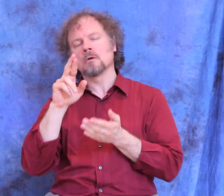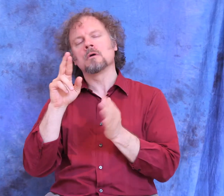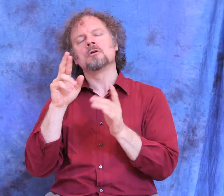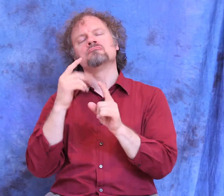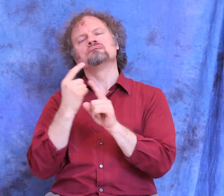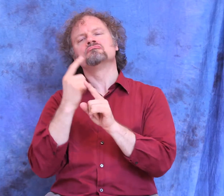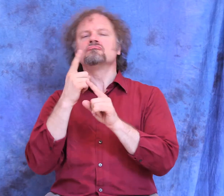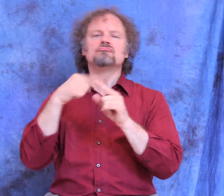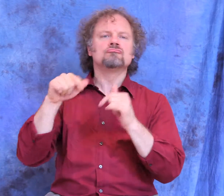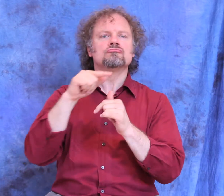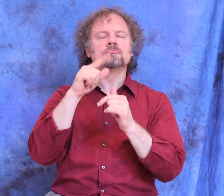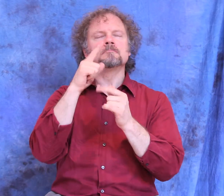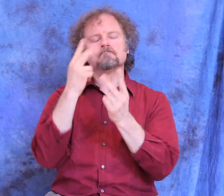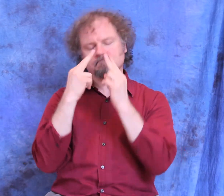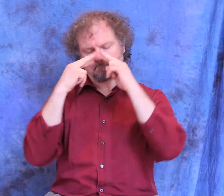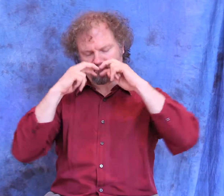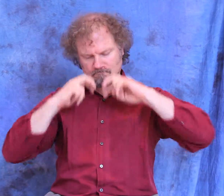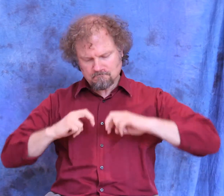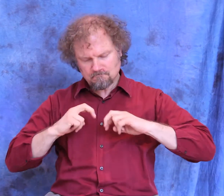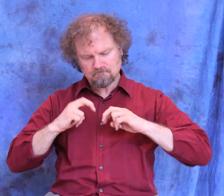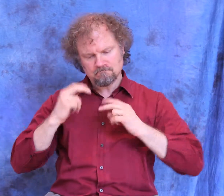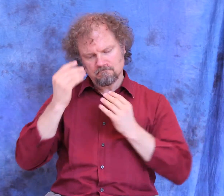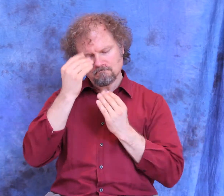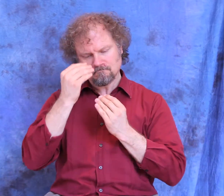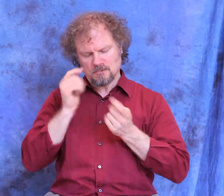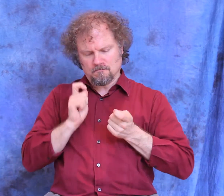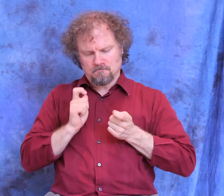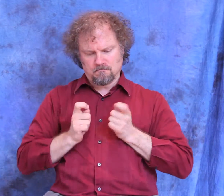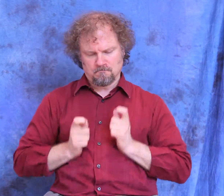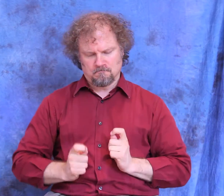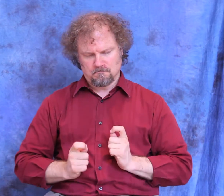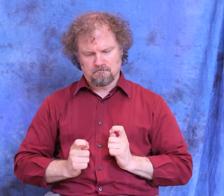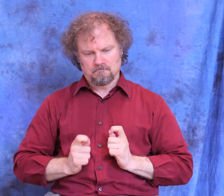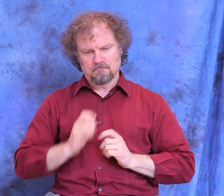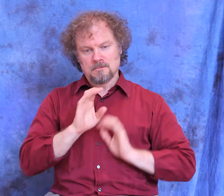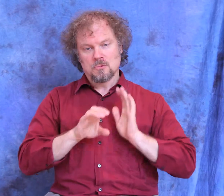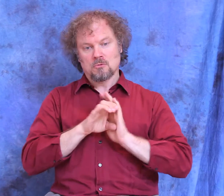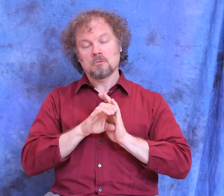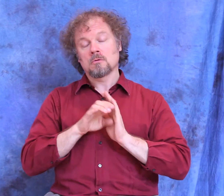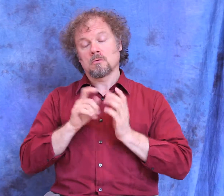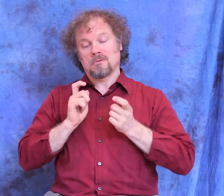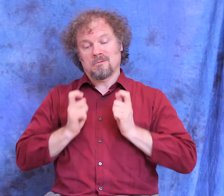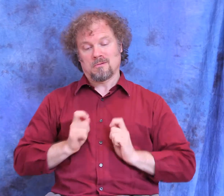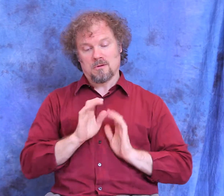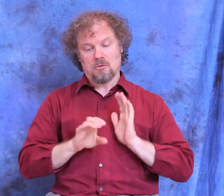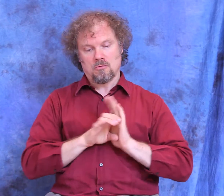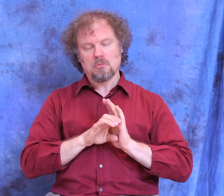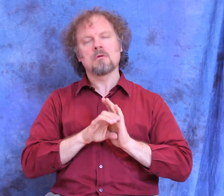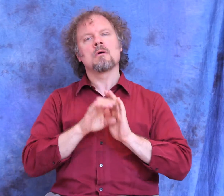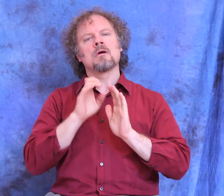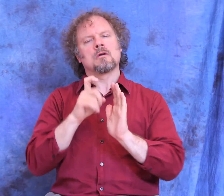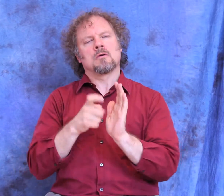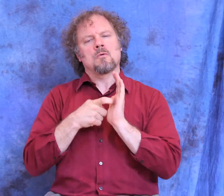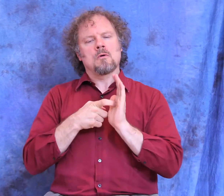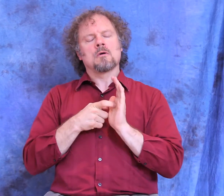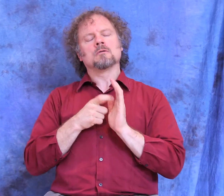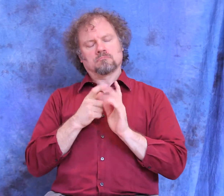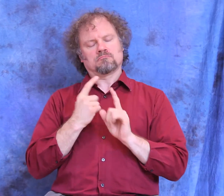engage in introspection and character refinement. Character refinement is a precondition for proper observance of all the